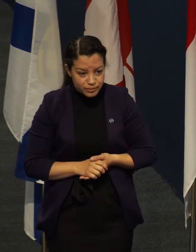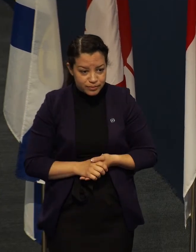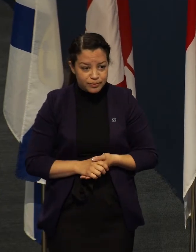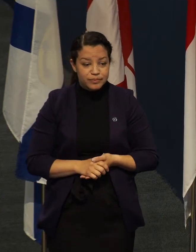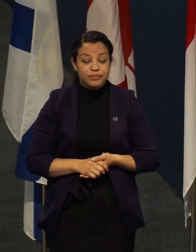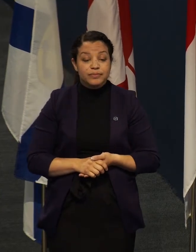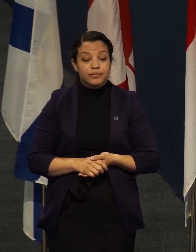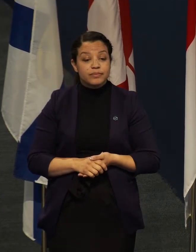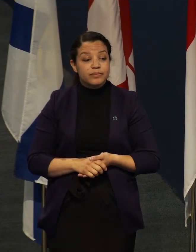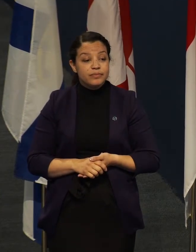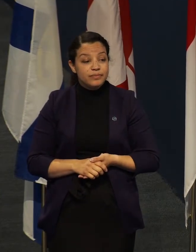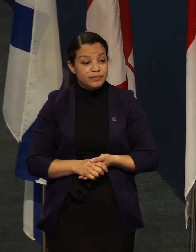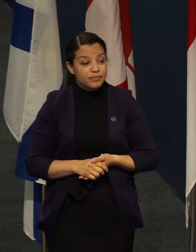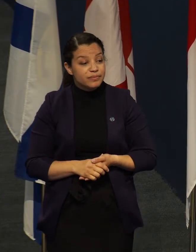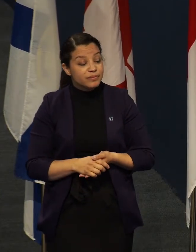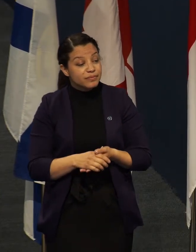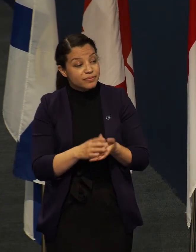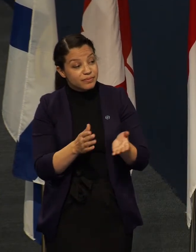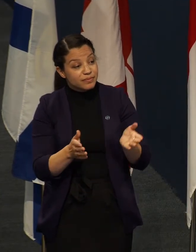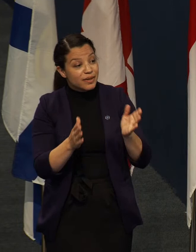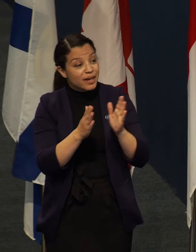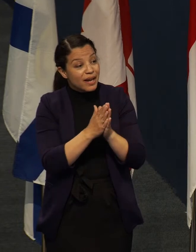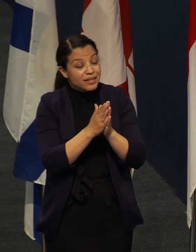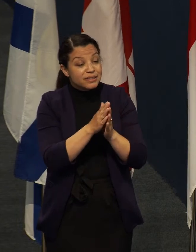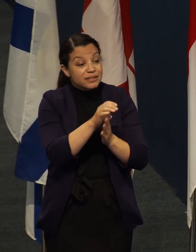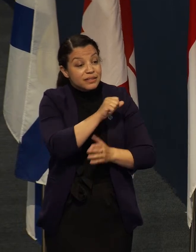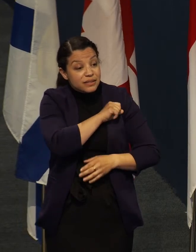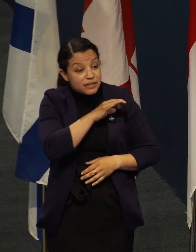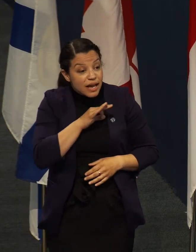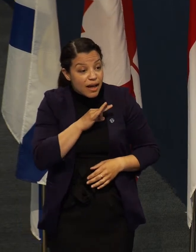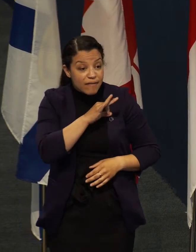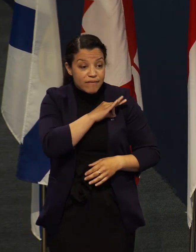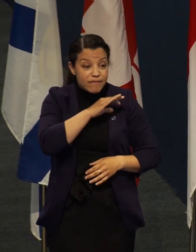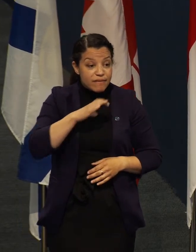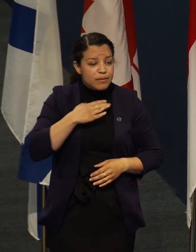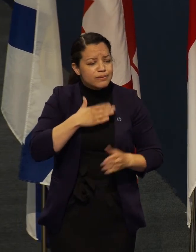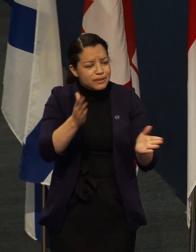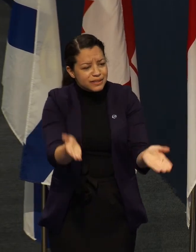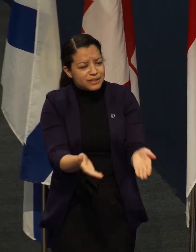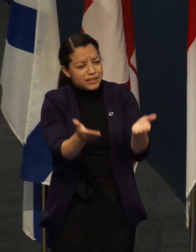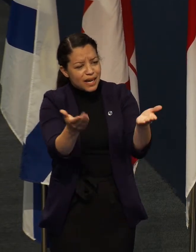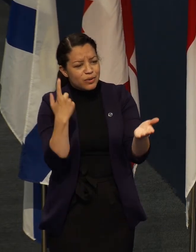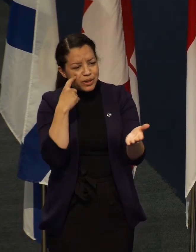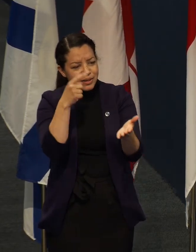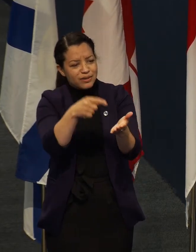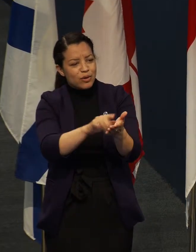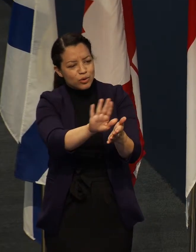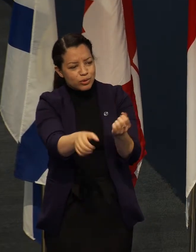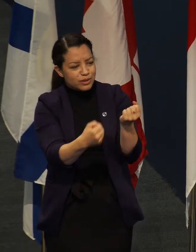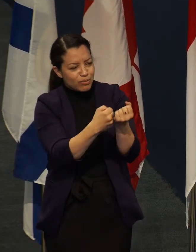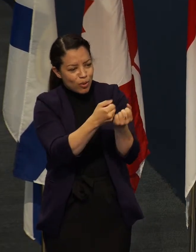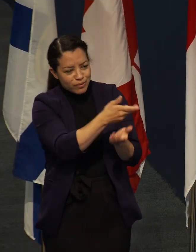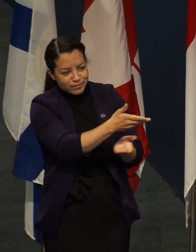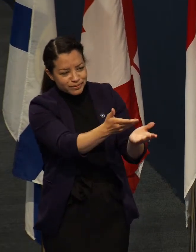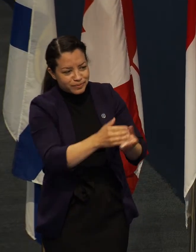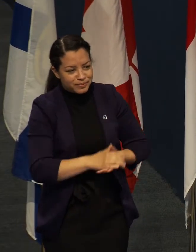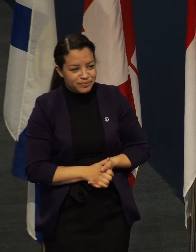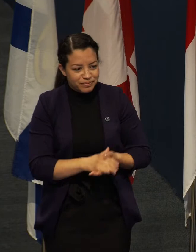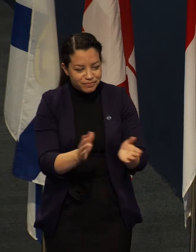this opportunity to ask our staff, faculty to stand up and be acknowledged for all your support.